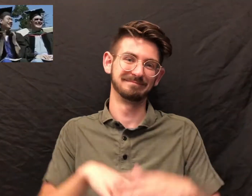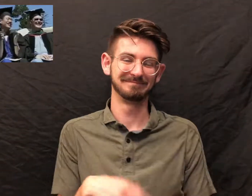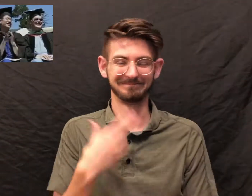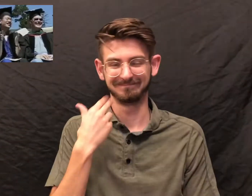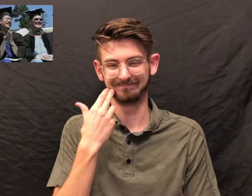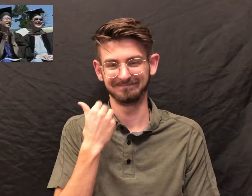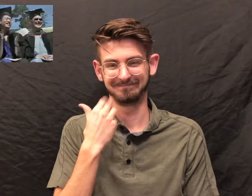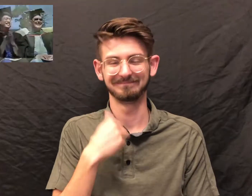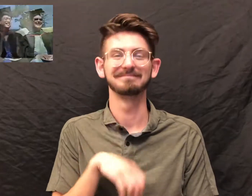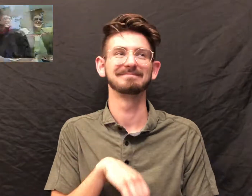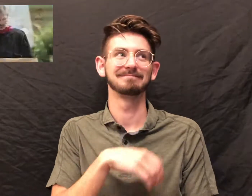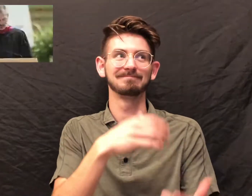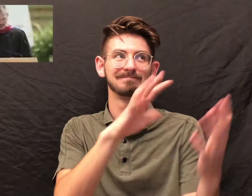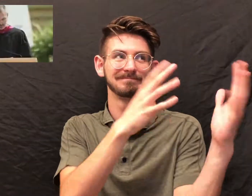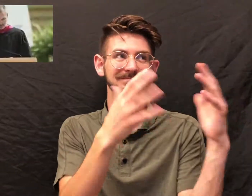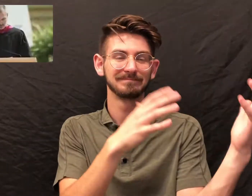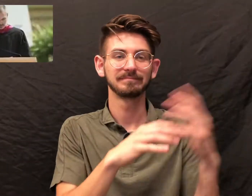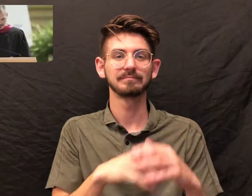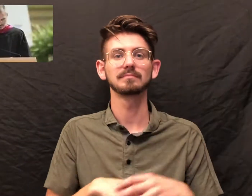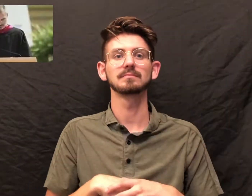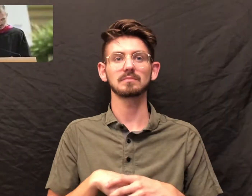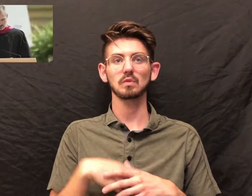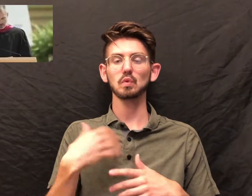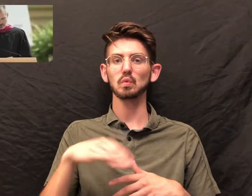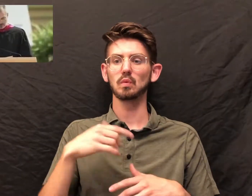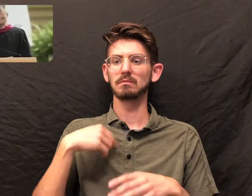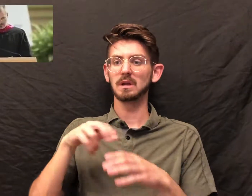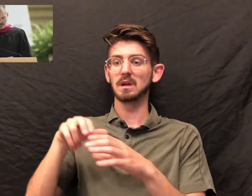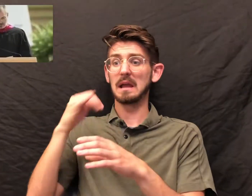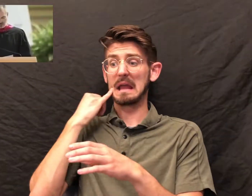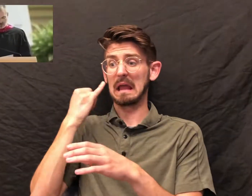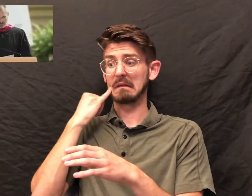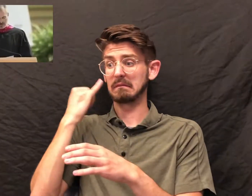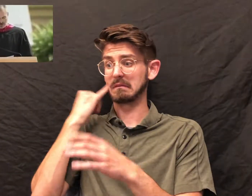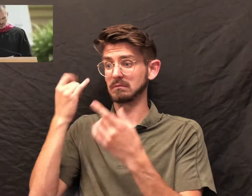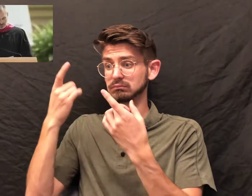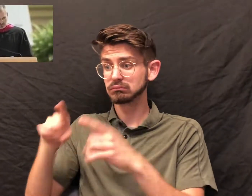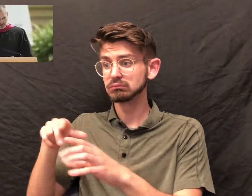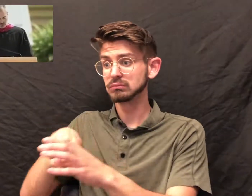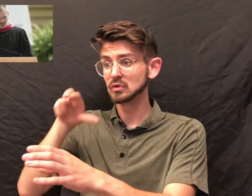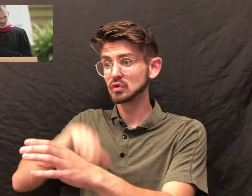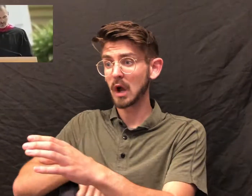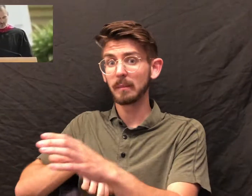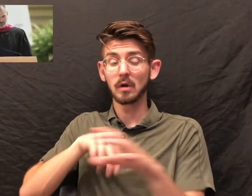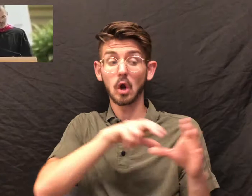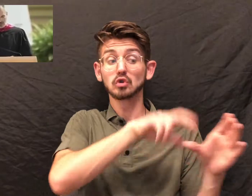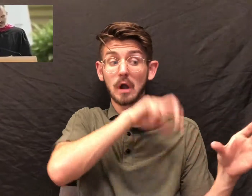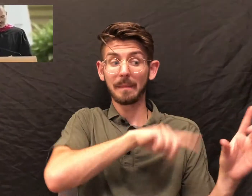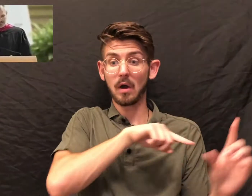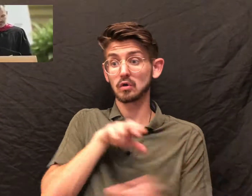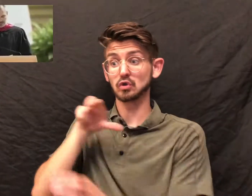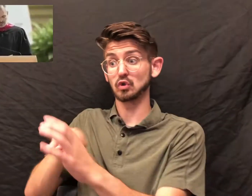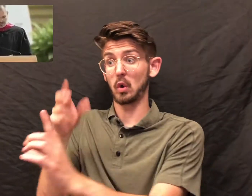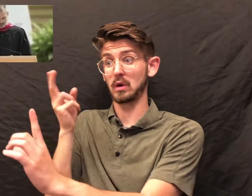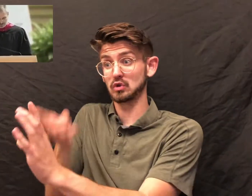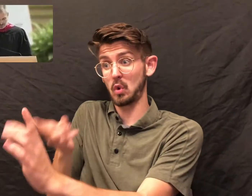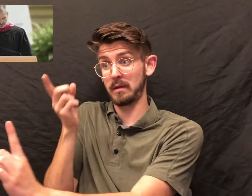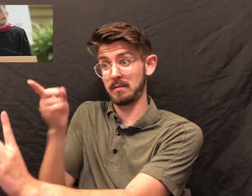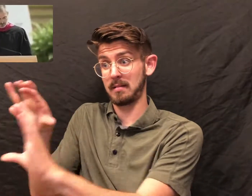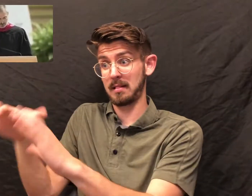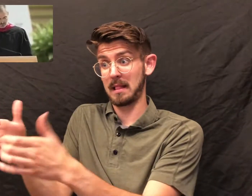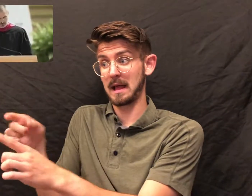If I had never dropped out, I would have never dropped in on that calligraphy class, and personal computers might not have the wonderful typography that they